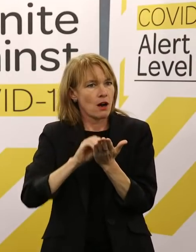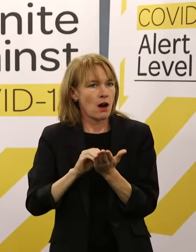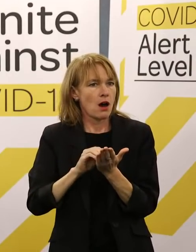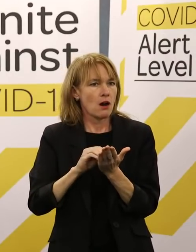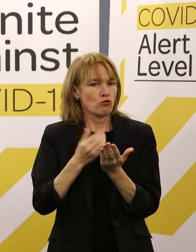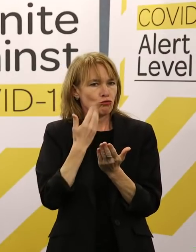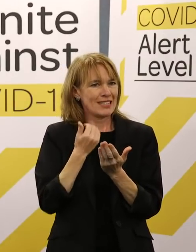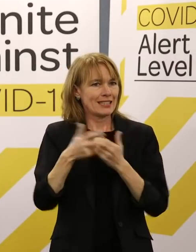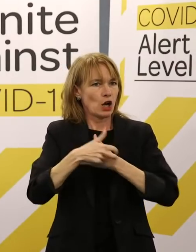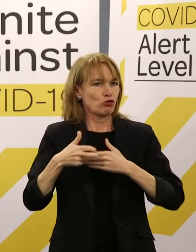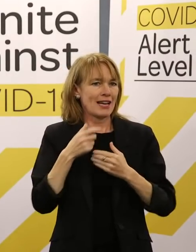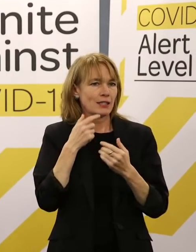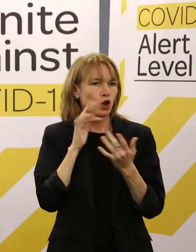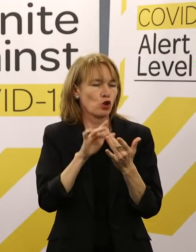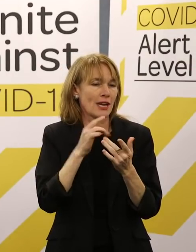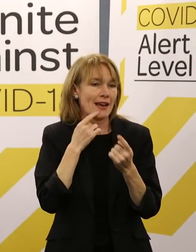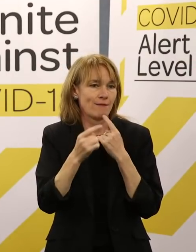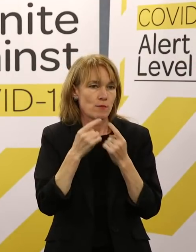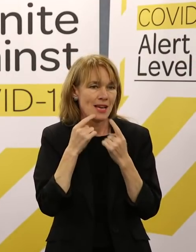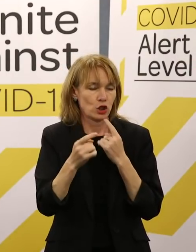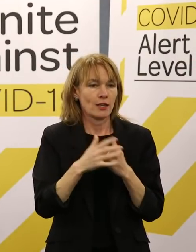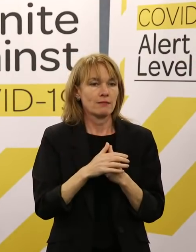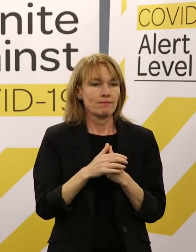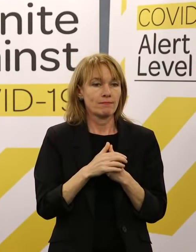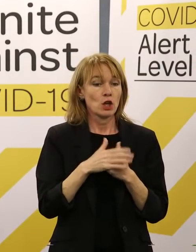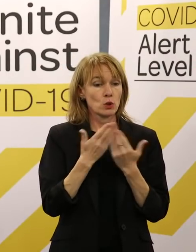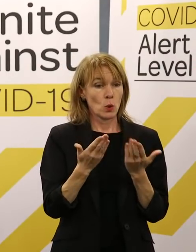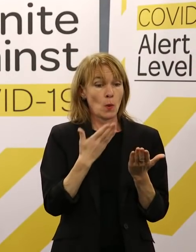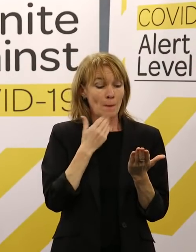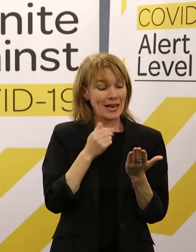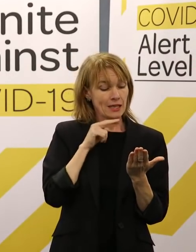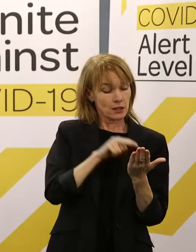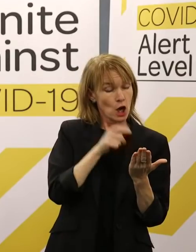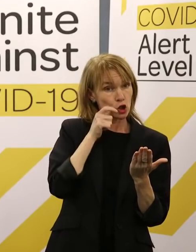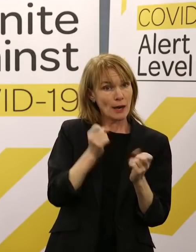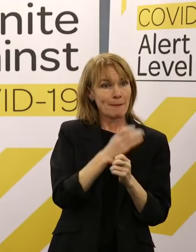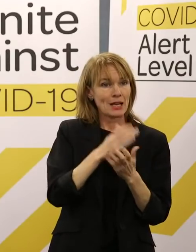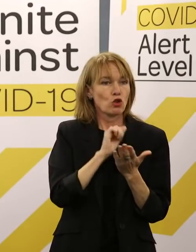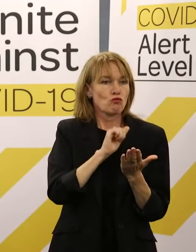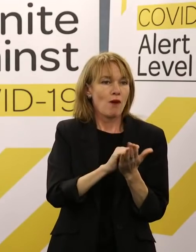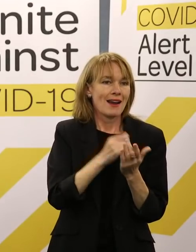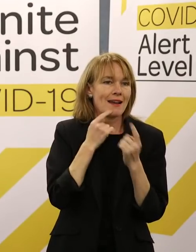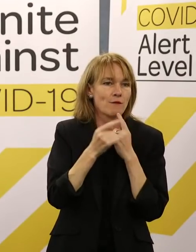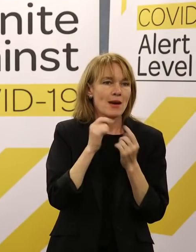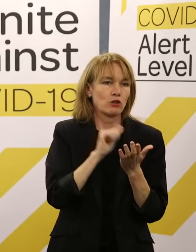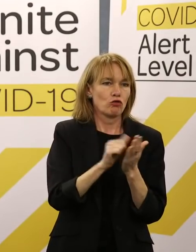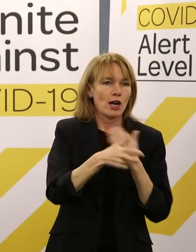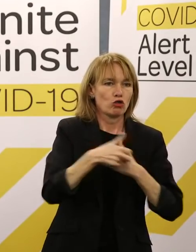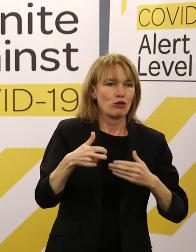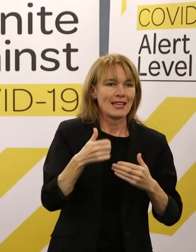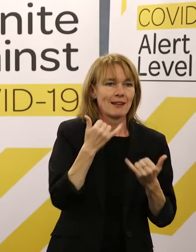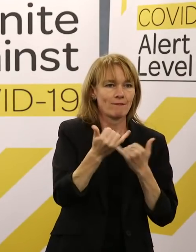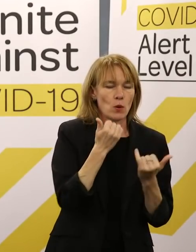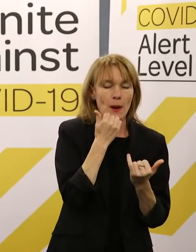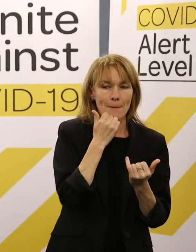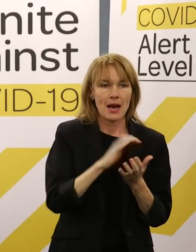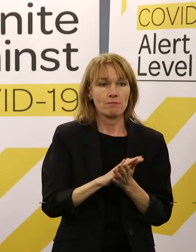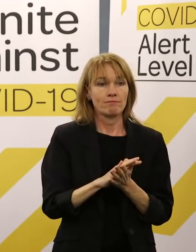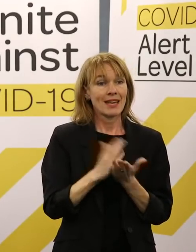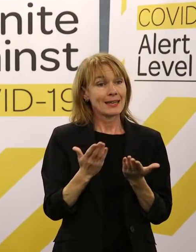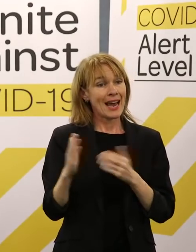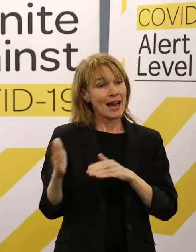make sure we have your updated contact information should we need to be in contact with you. I'm open to questions. The man in the